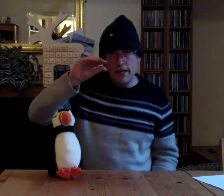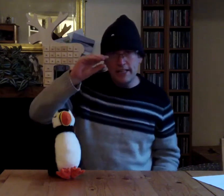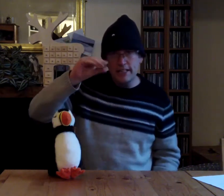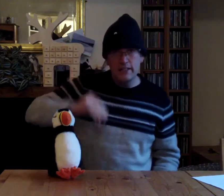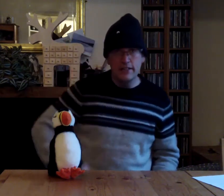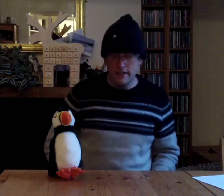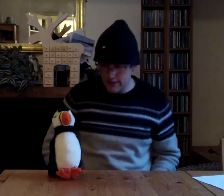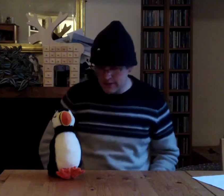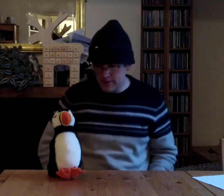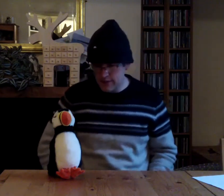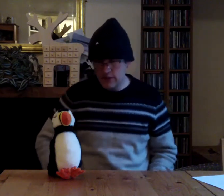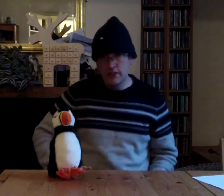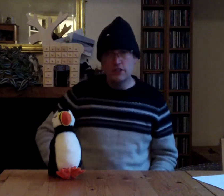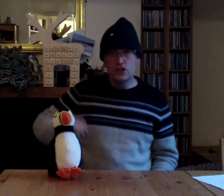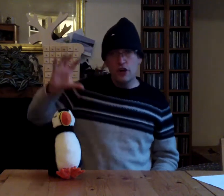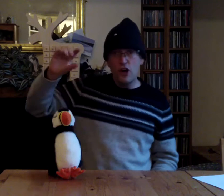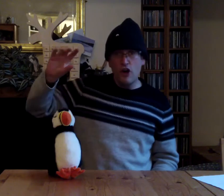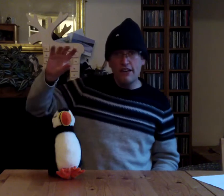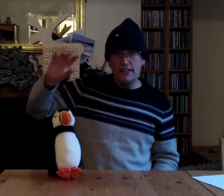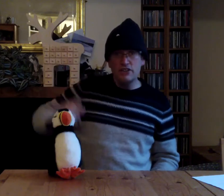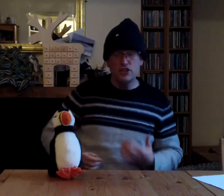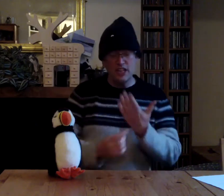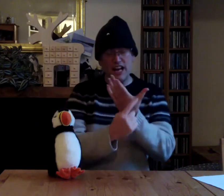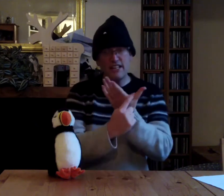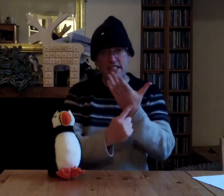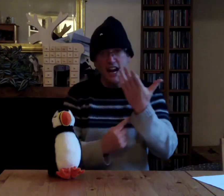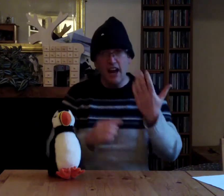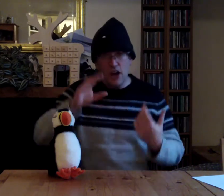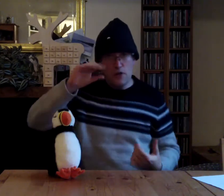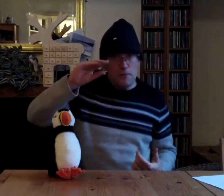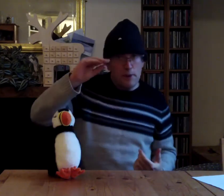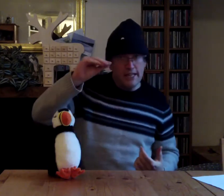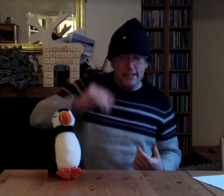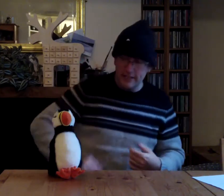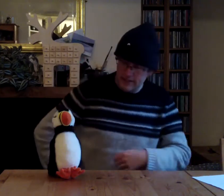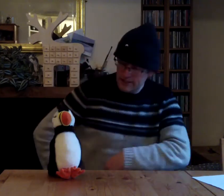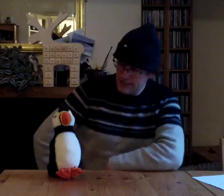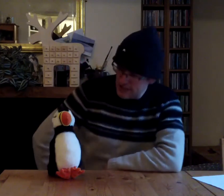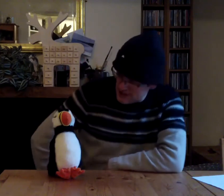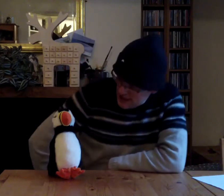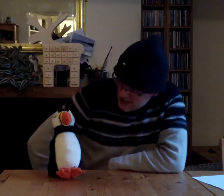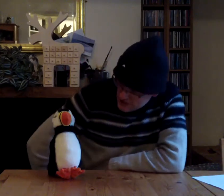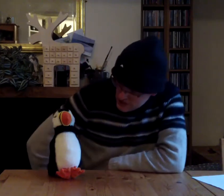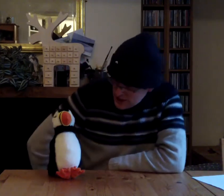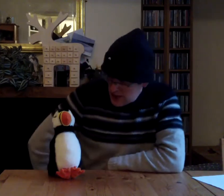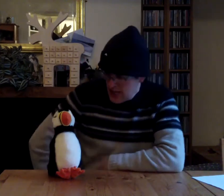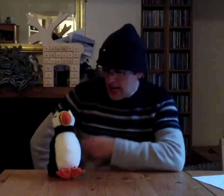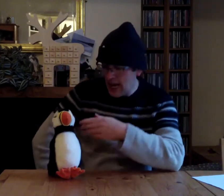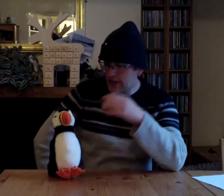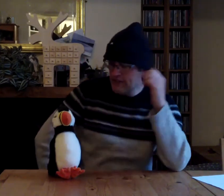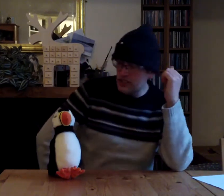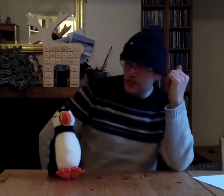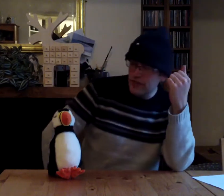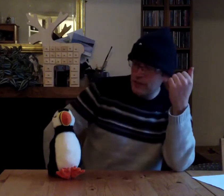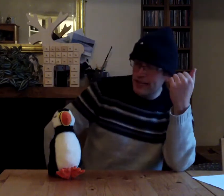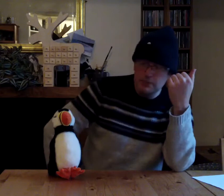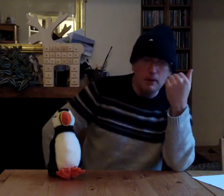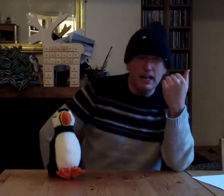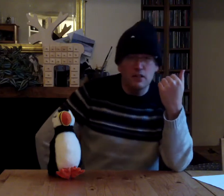beak. He's got an orange and yellow beak. Yes, he has. And the rest of him is black and